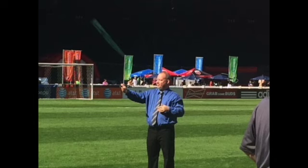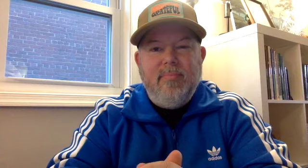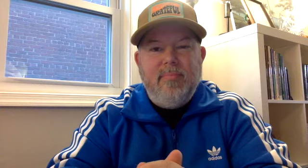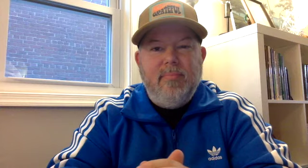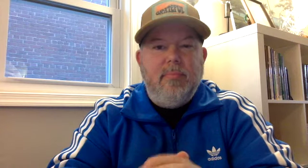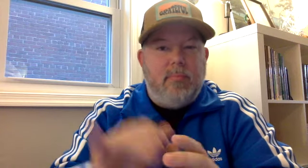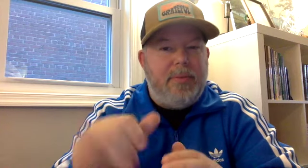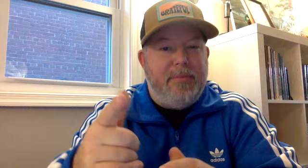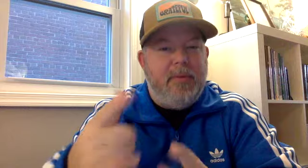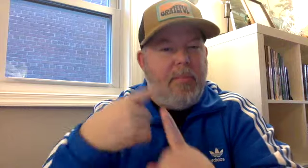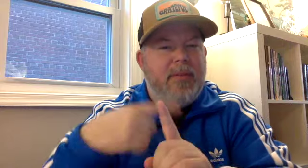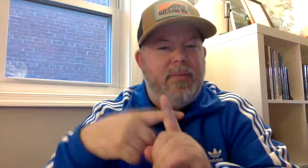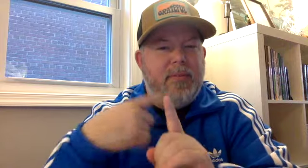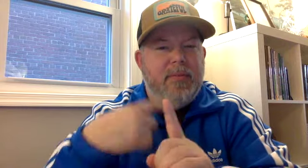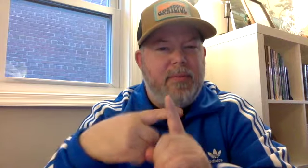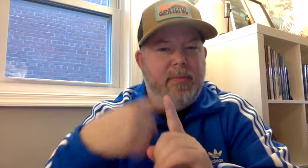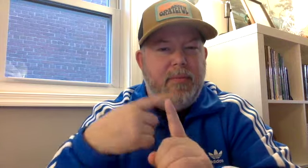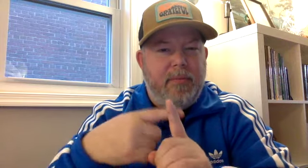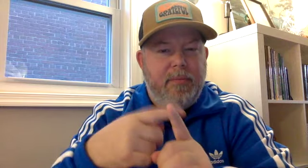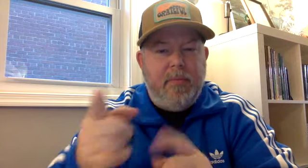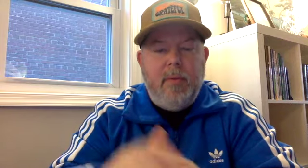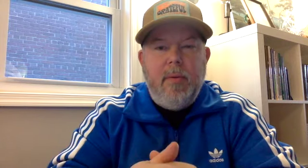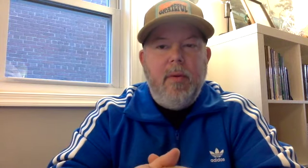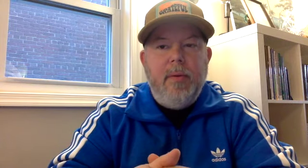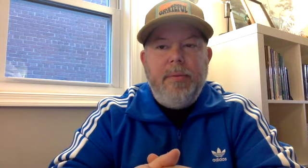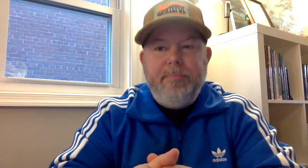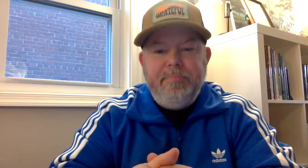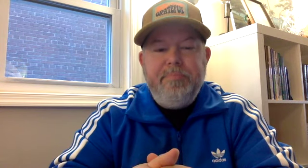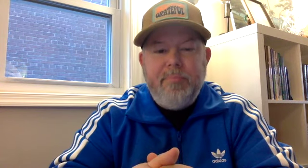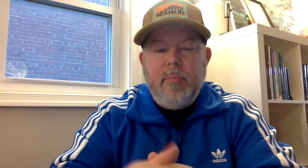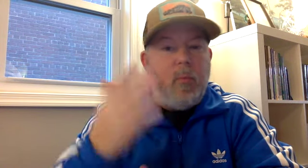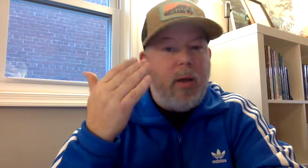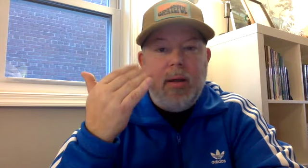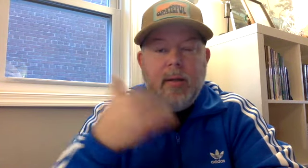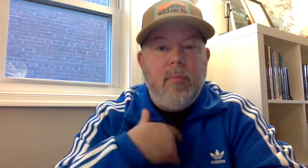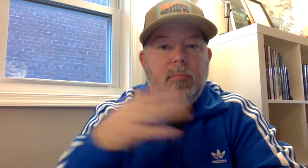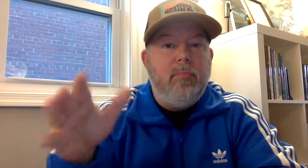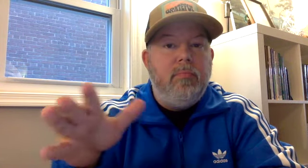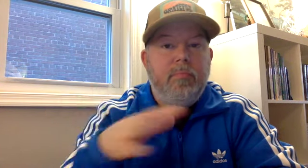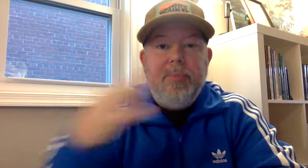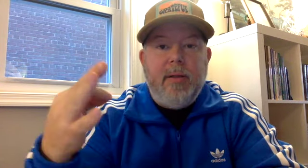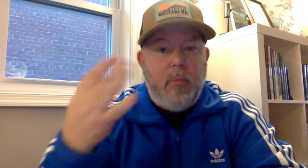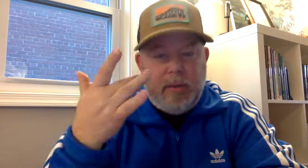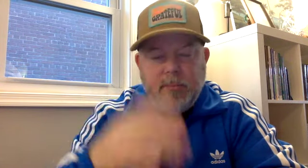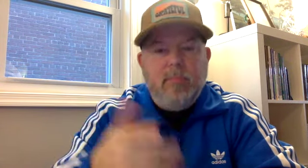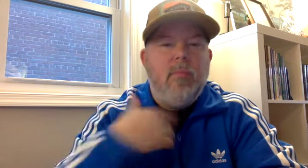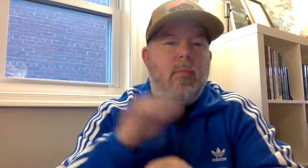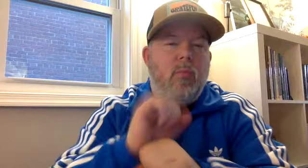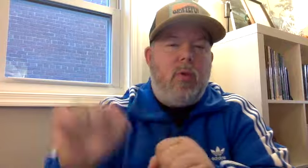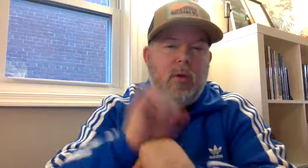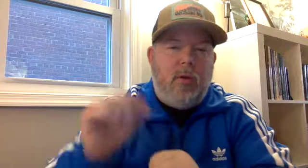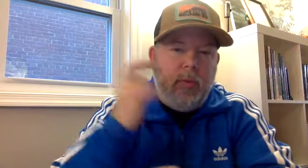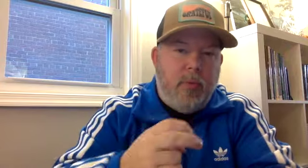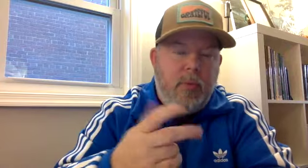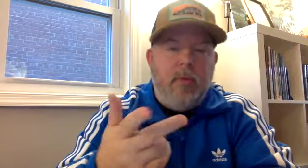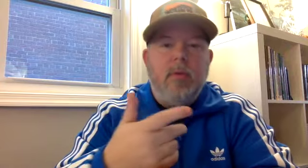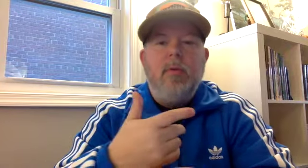Their party's leader for actions that certainly border on anti-democratic and autocratic. As William Salatin writes